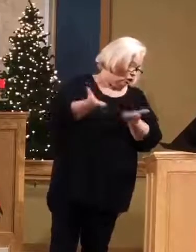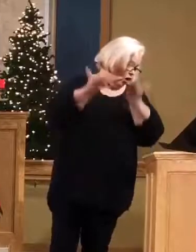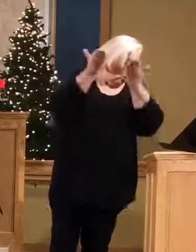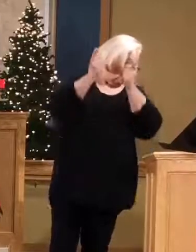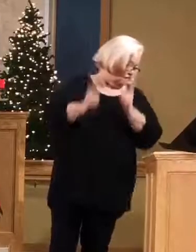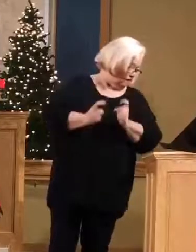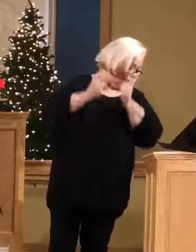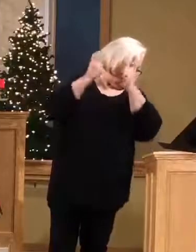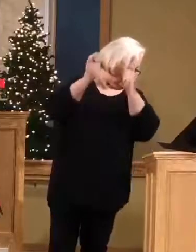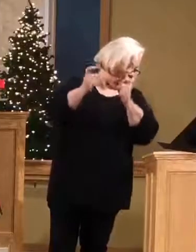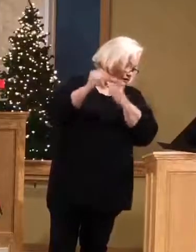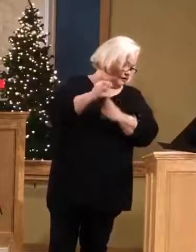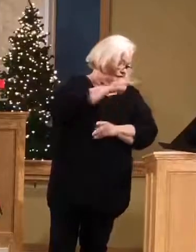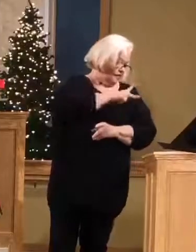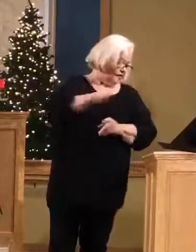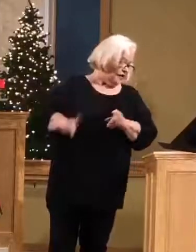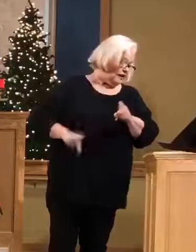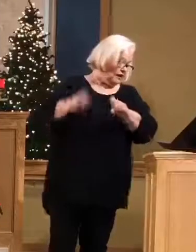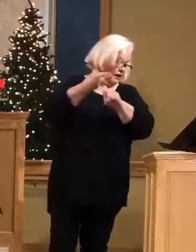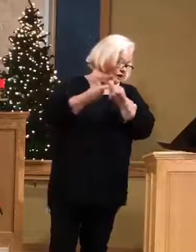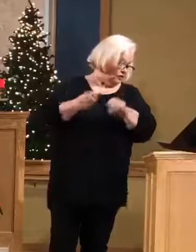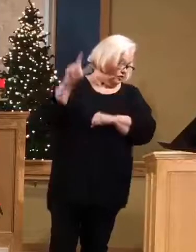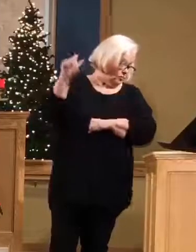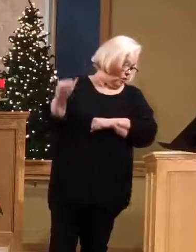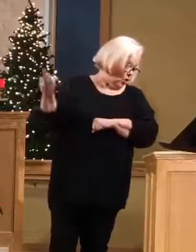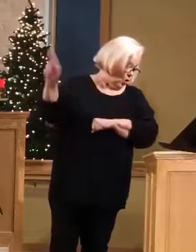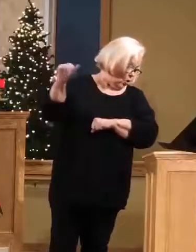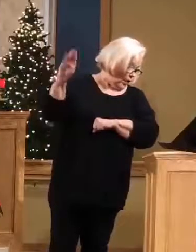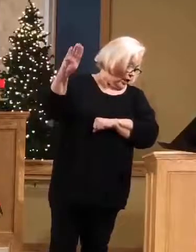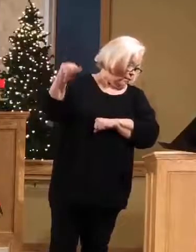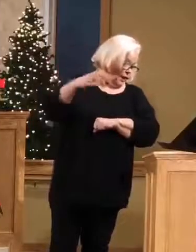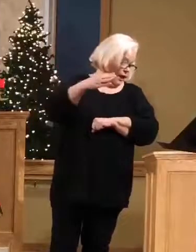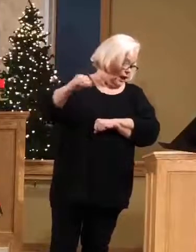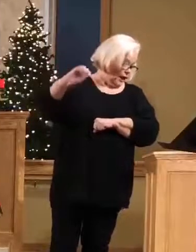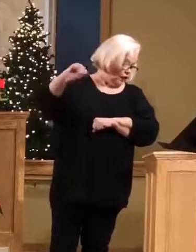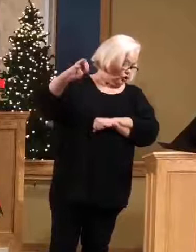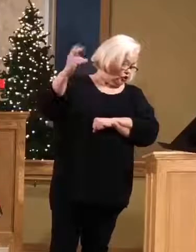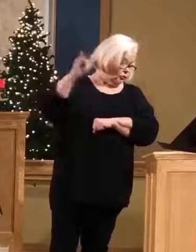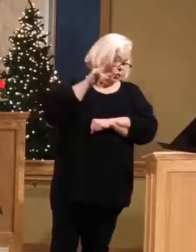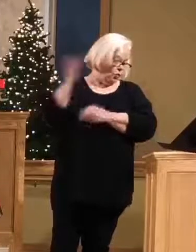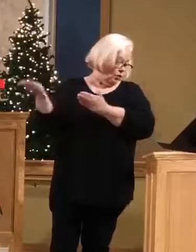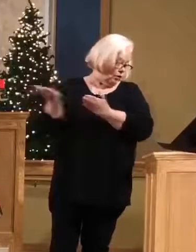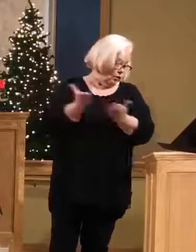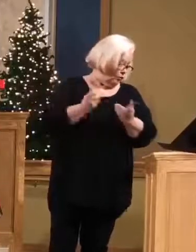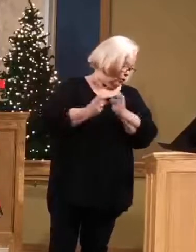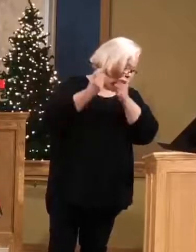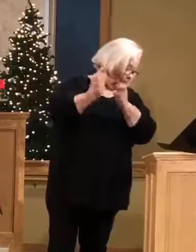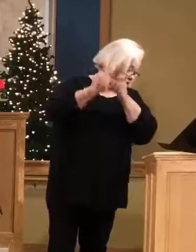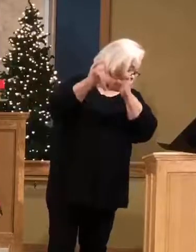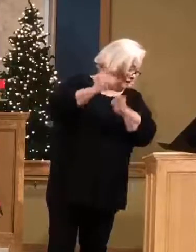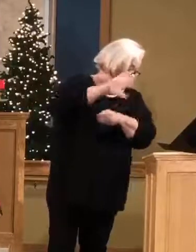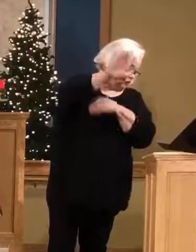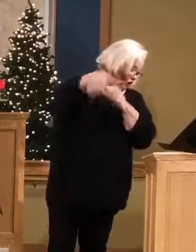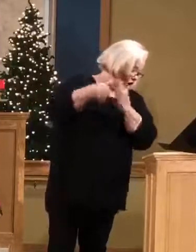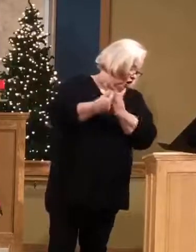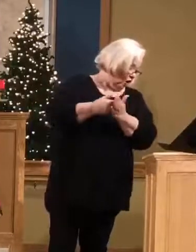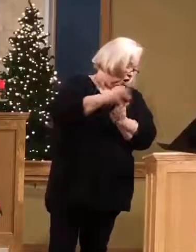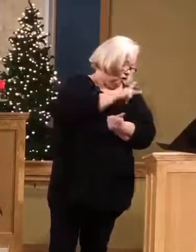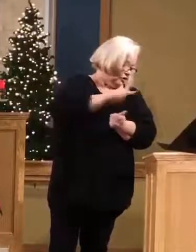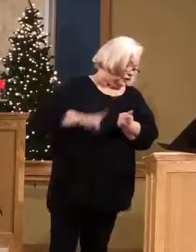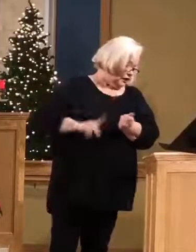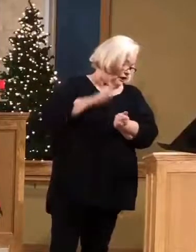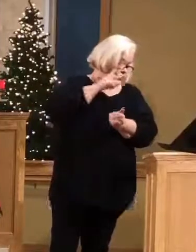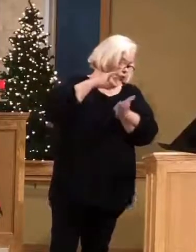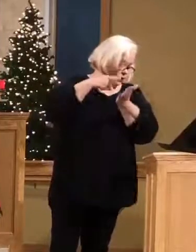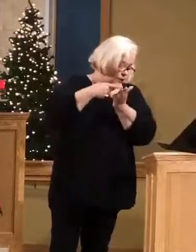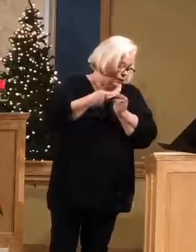kings of Arabia and Seba shall bring tribute. All kings shall pay him homage.